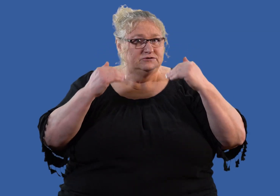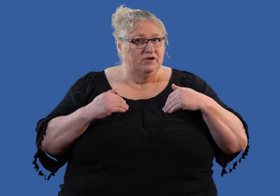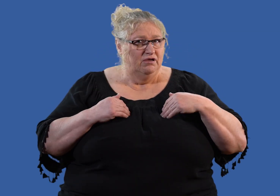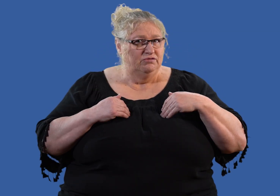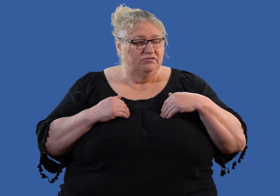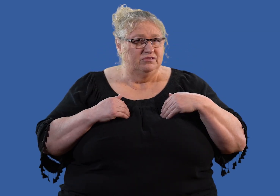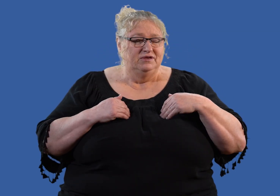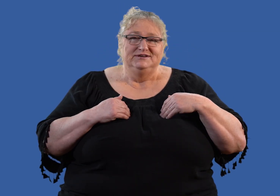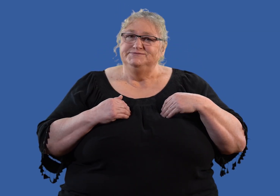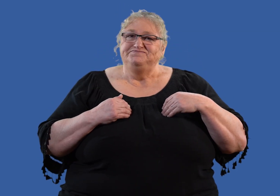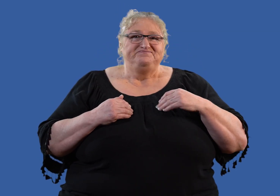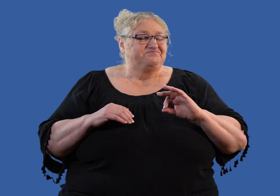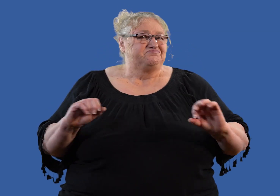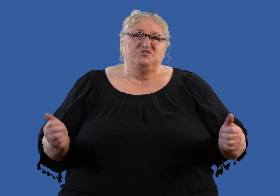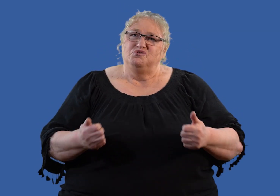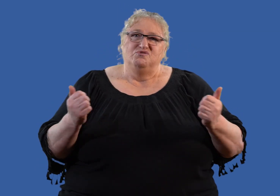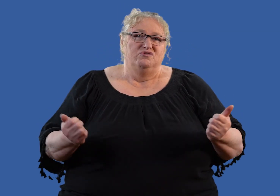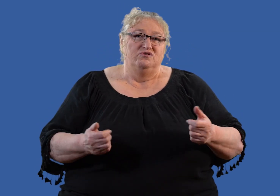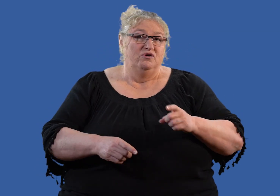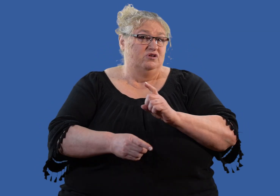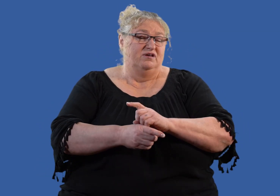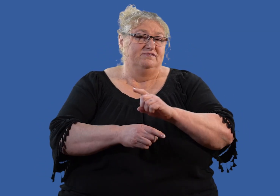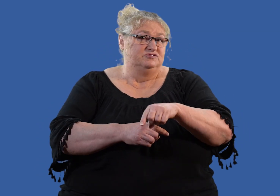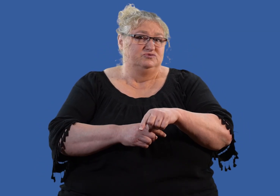The subject of mental health is rarely discussed.